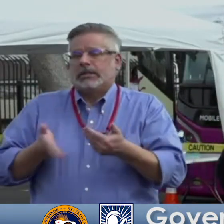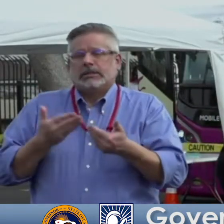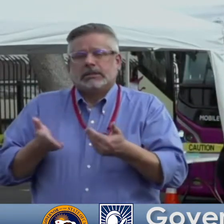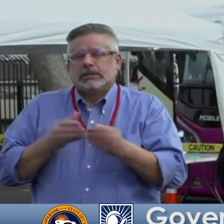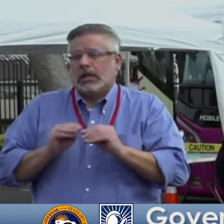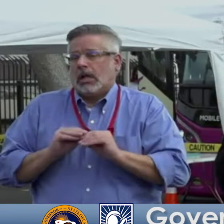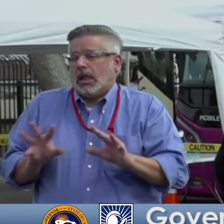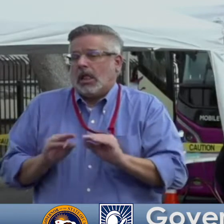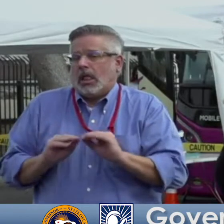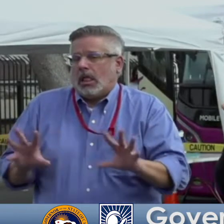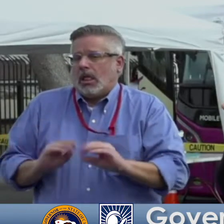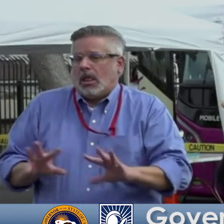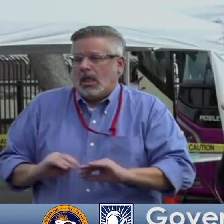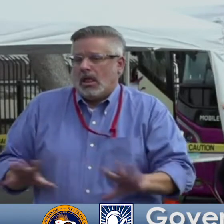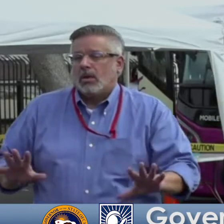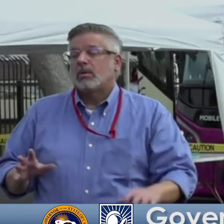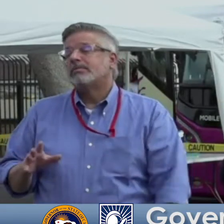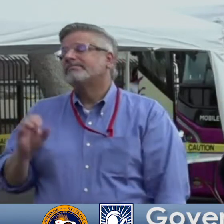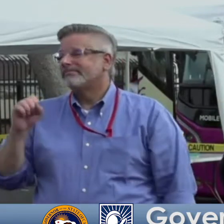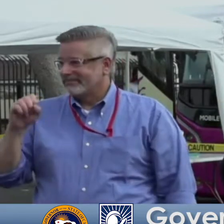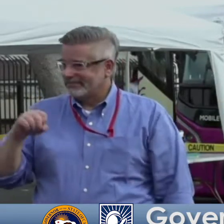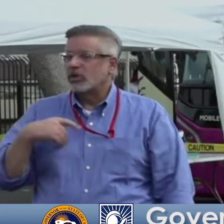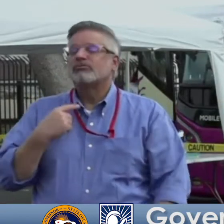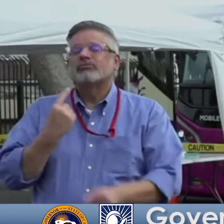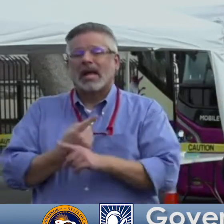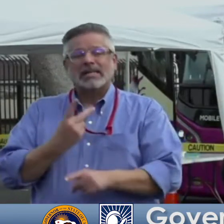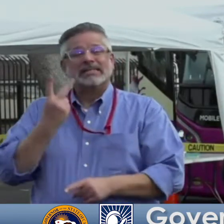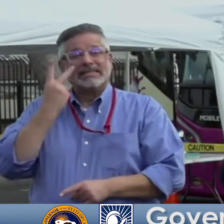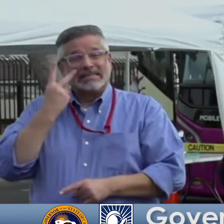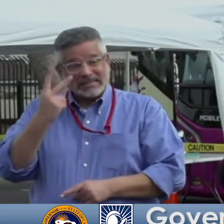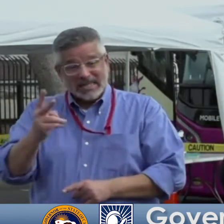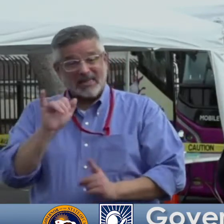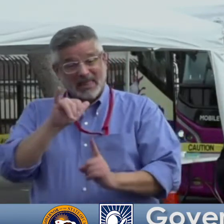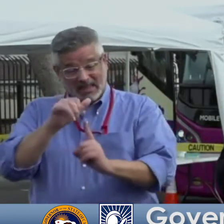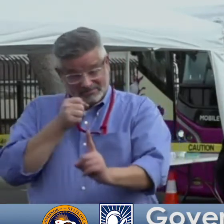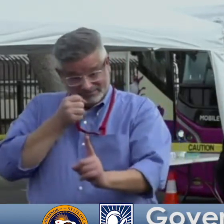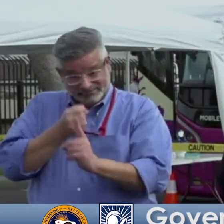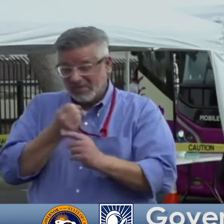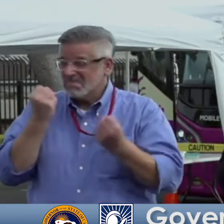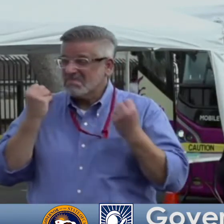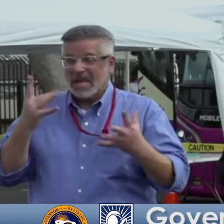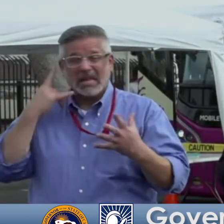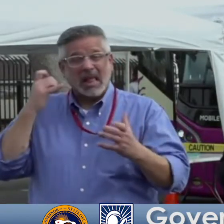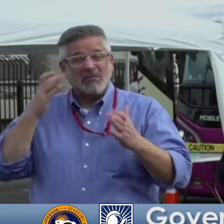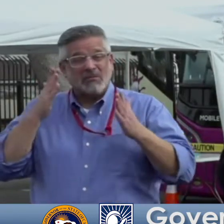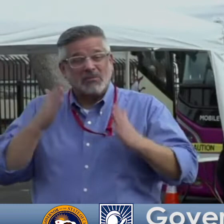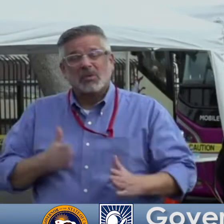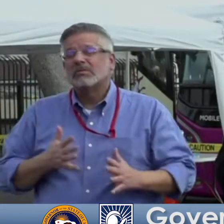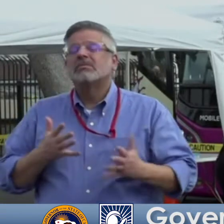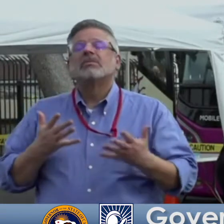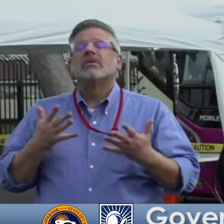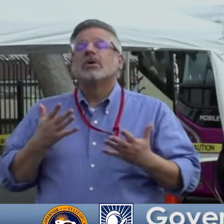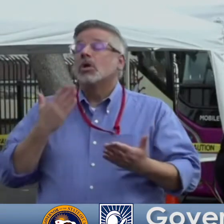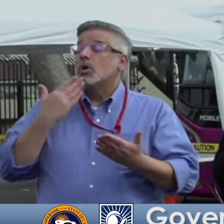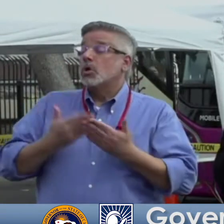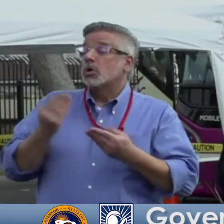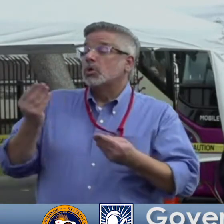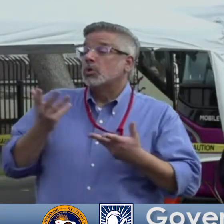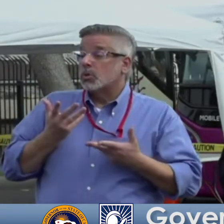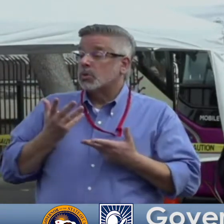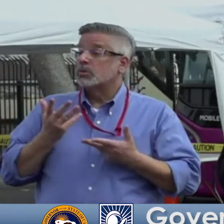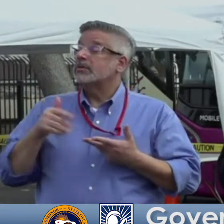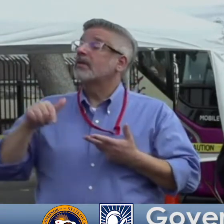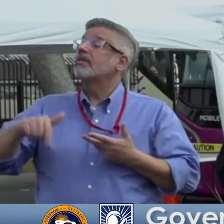right, we're going to see so many Californians infected by this virus. The good news is, because of our